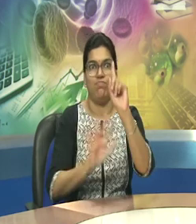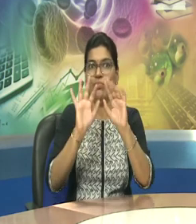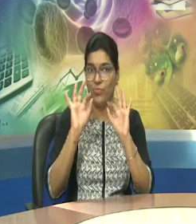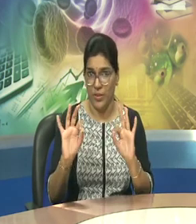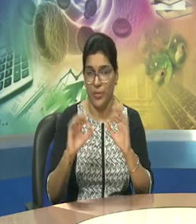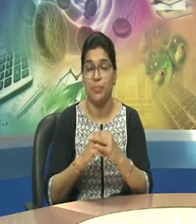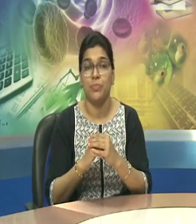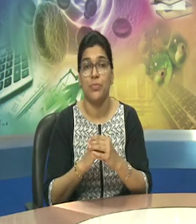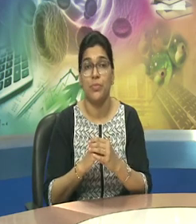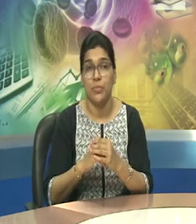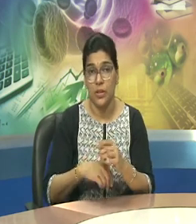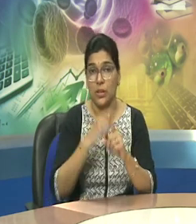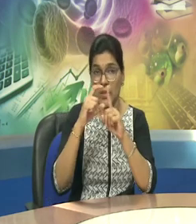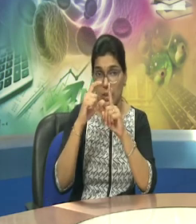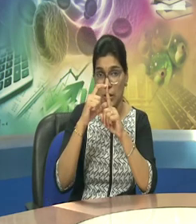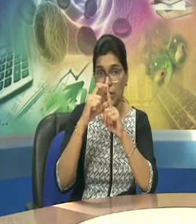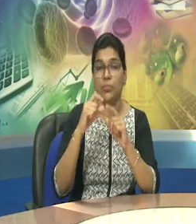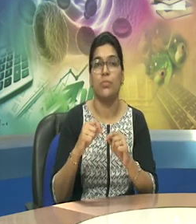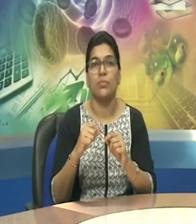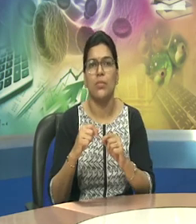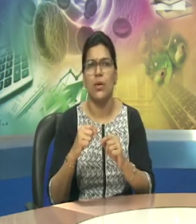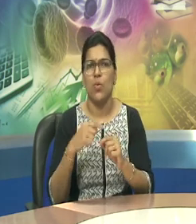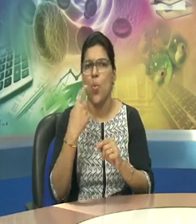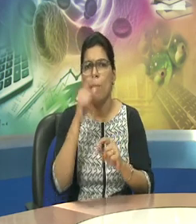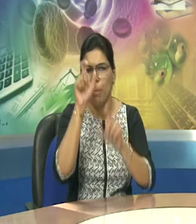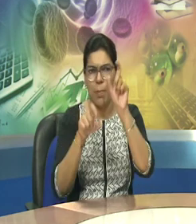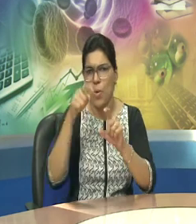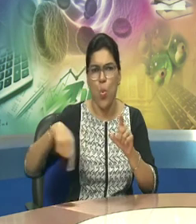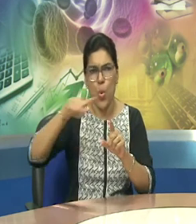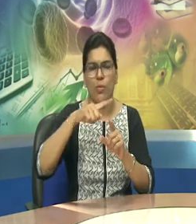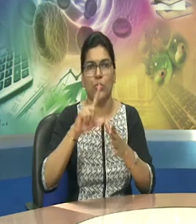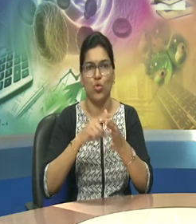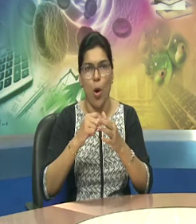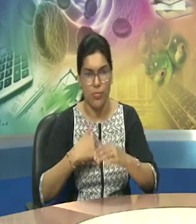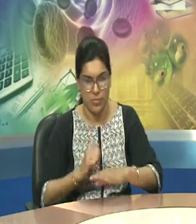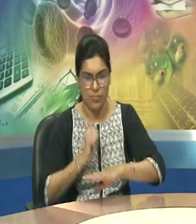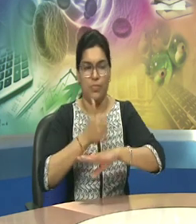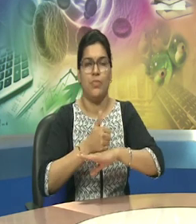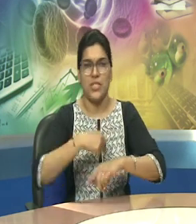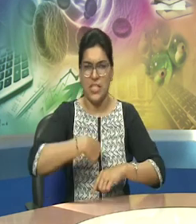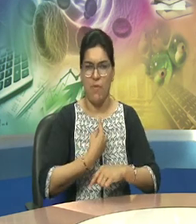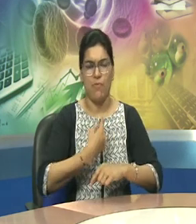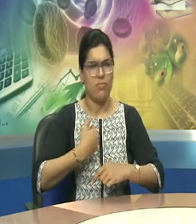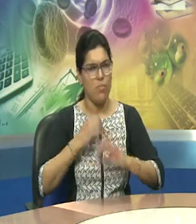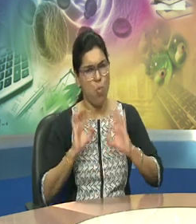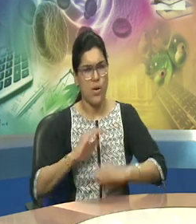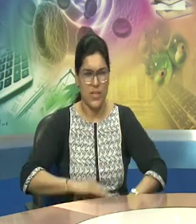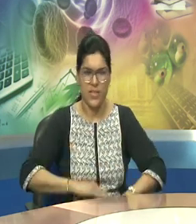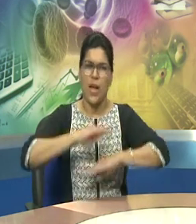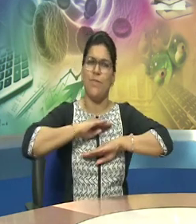create wealth for the nation. D, provide self-sufficiency.